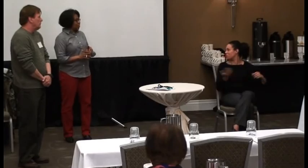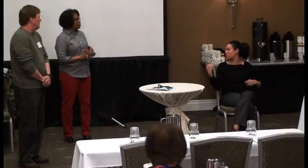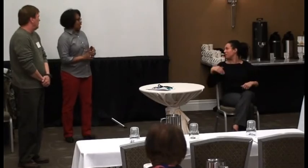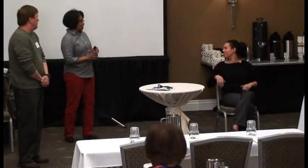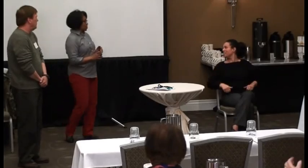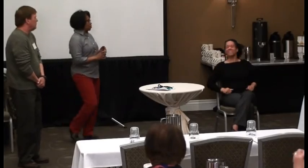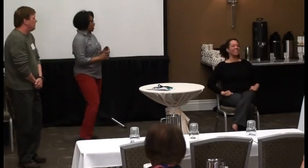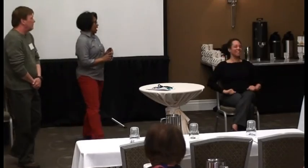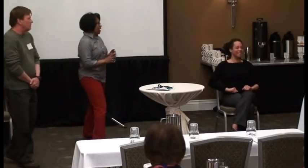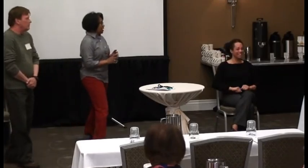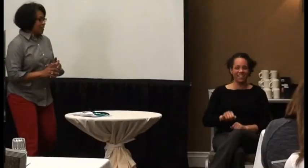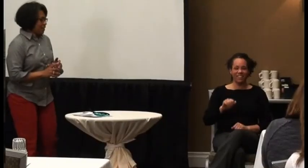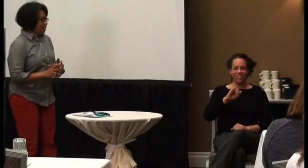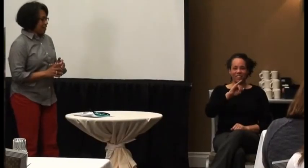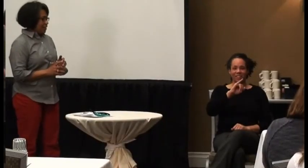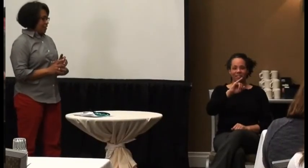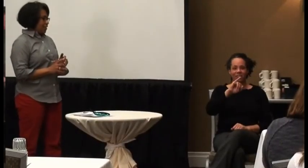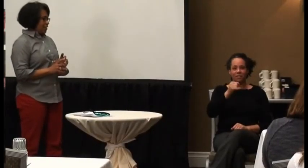That's okay, it's